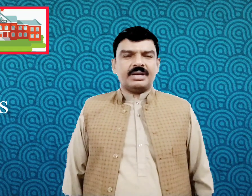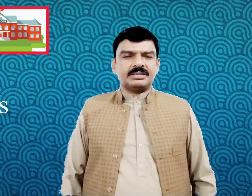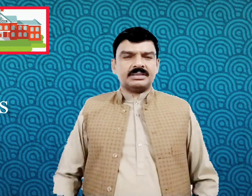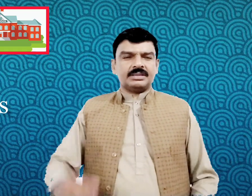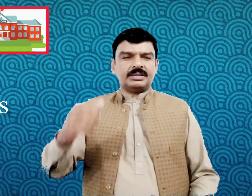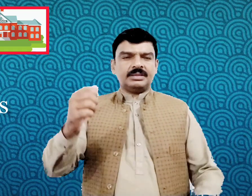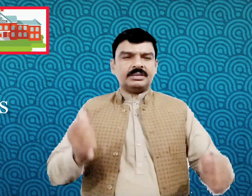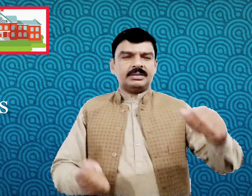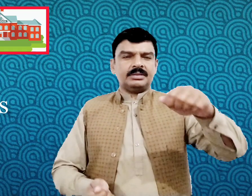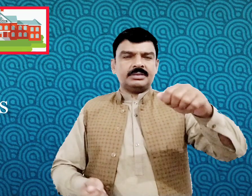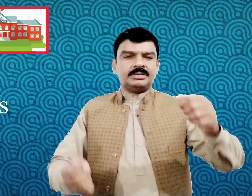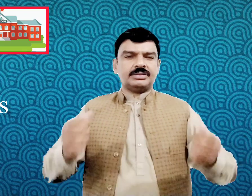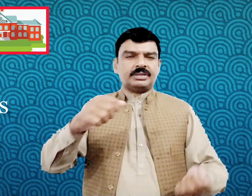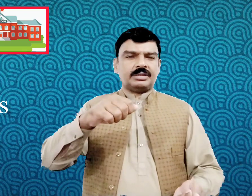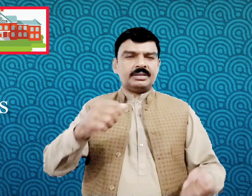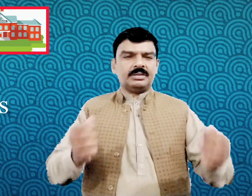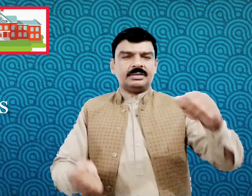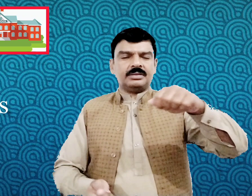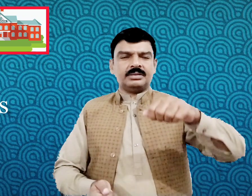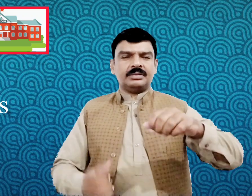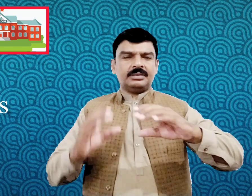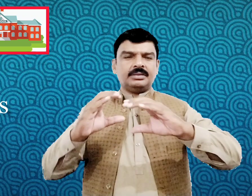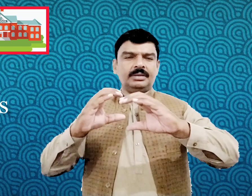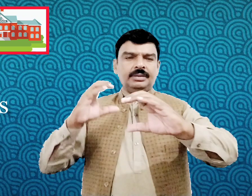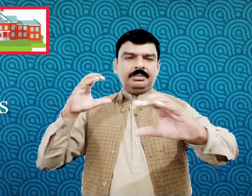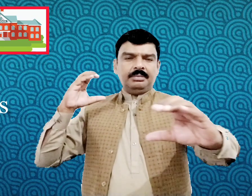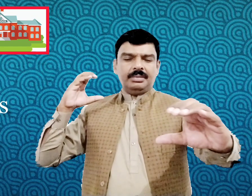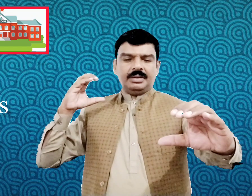bus, steering, body,